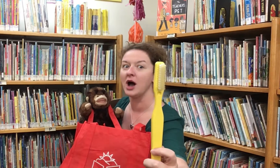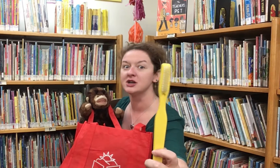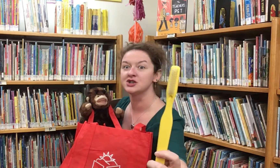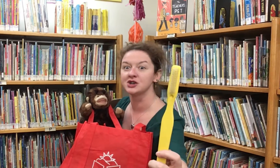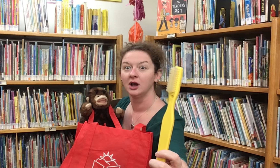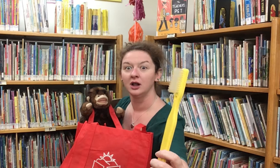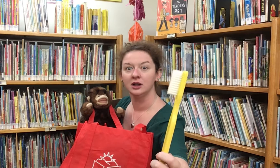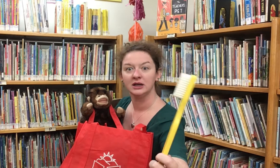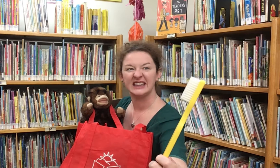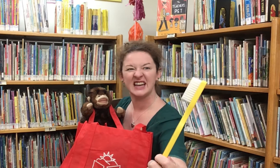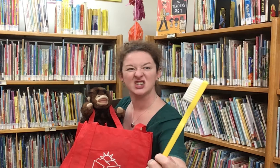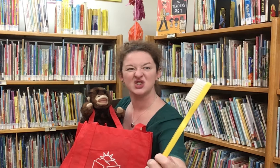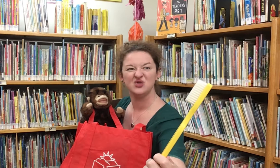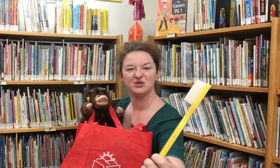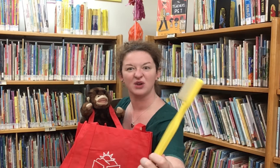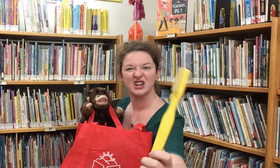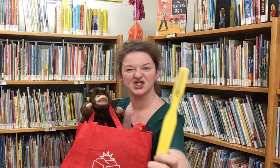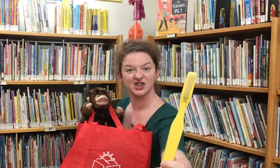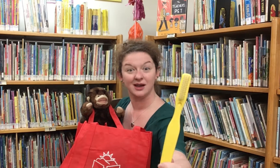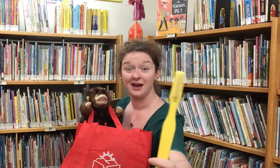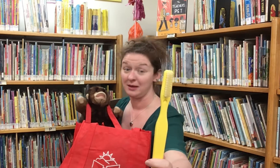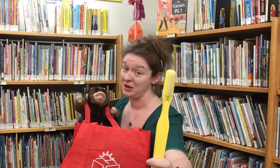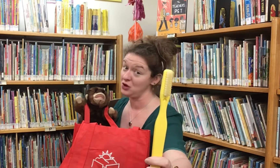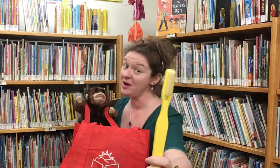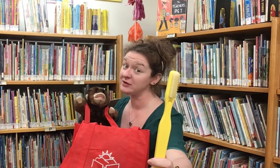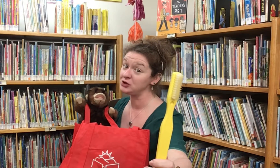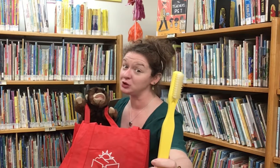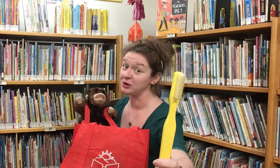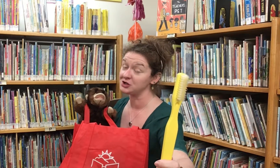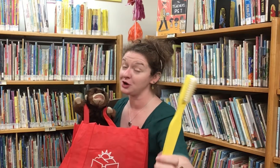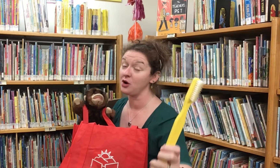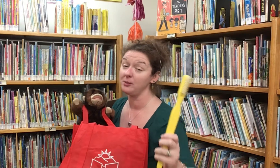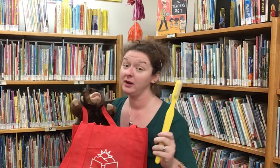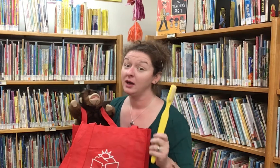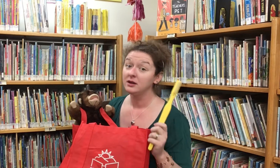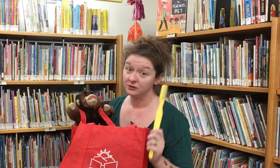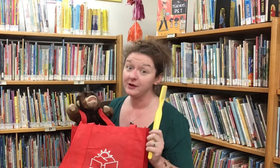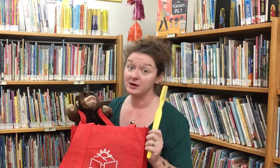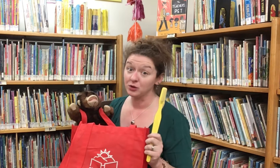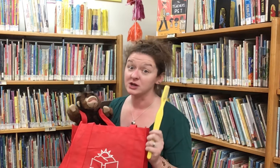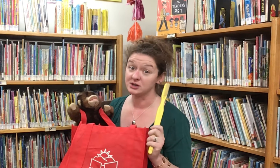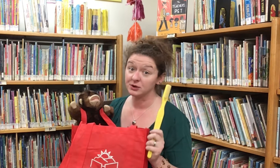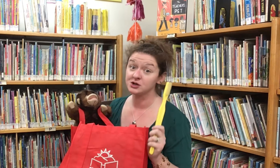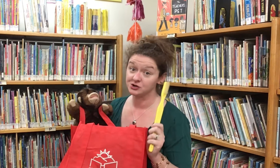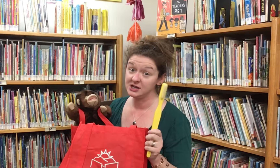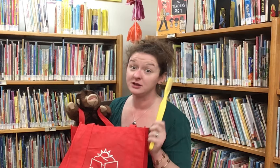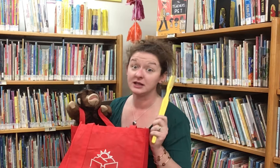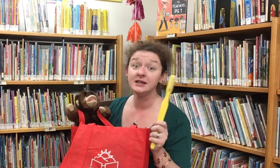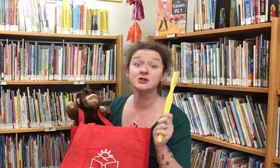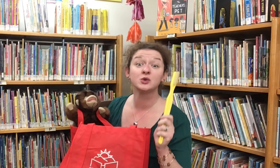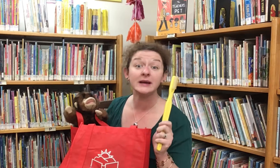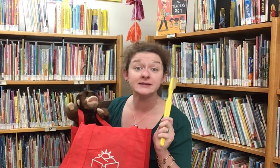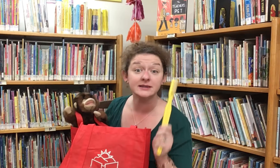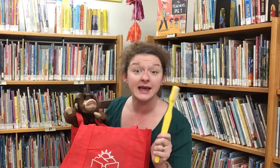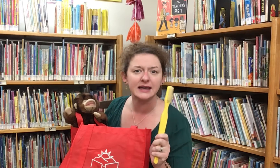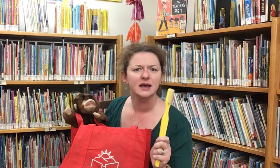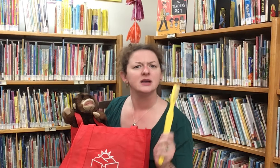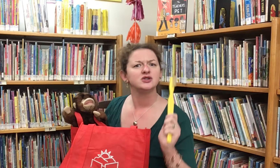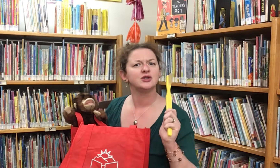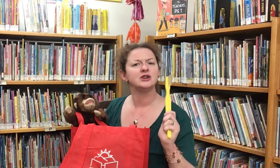toothbrush. Look at that toothbrush. I bet you have a toothbrush at home. It's very important to brush your teeth at least twice a day so that your teeth